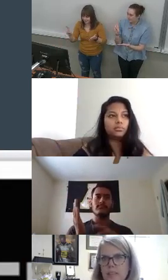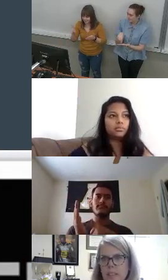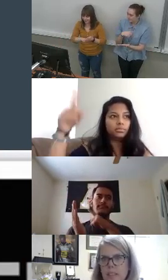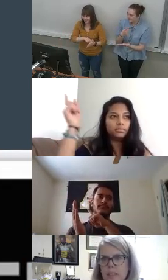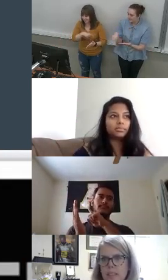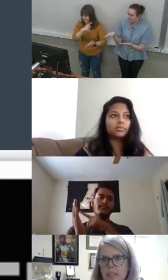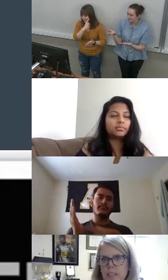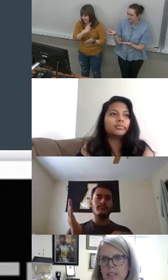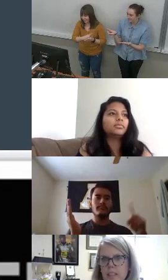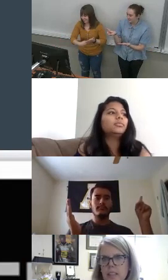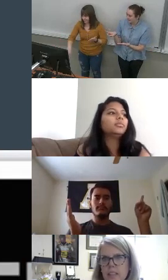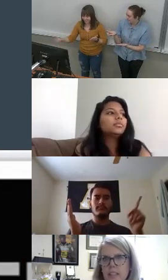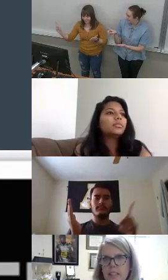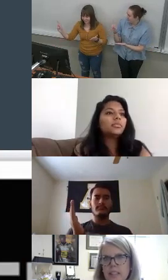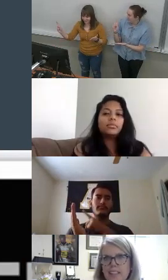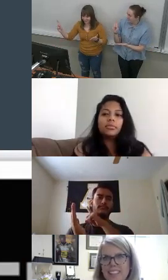is canceled.